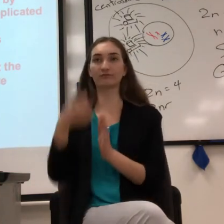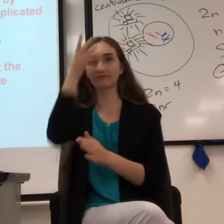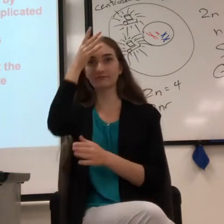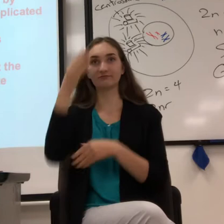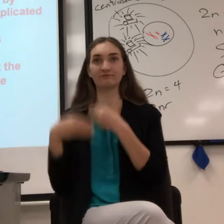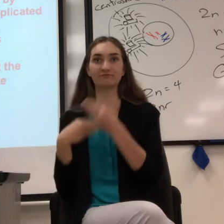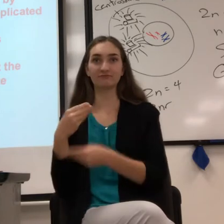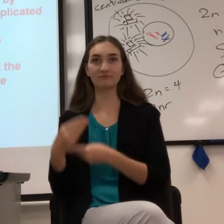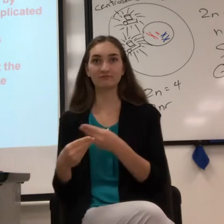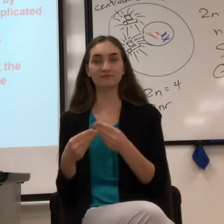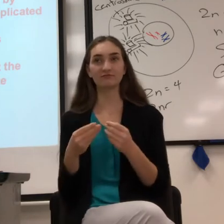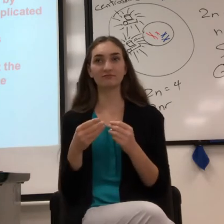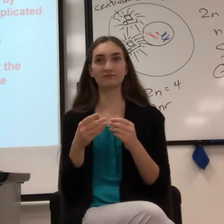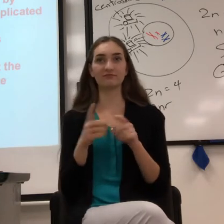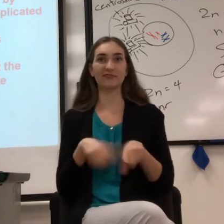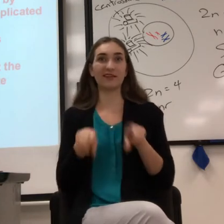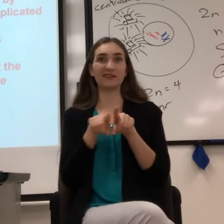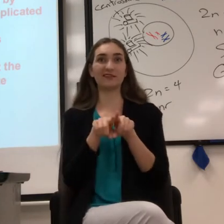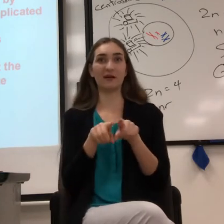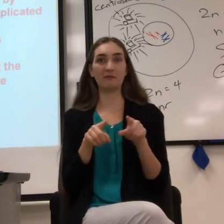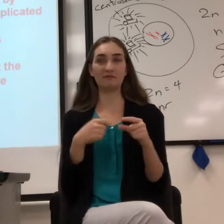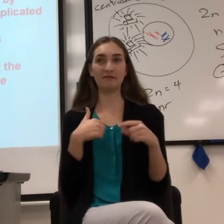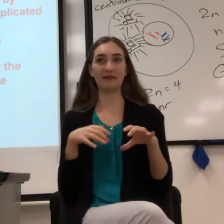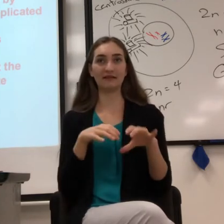They kind of did the same thing I did, 2N equals 4.